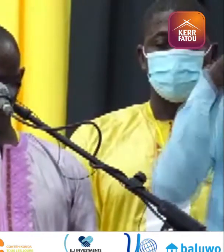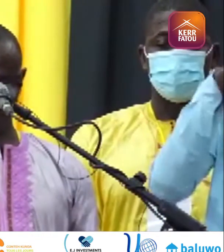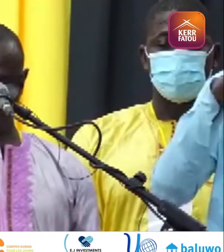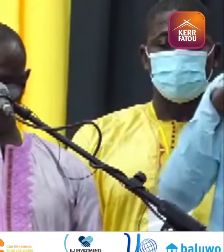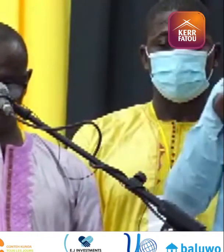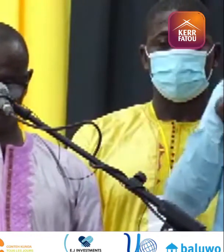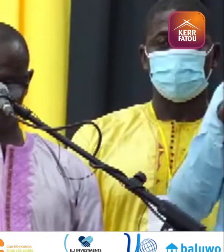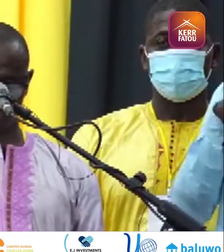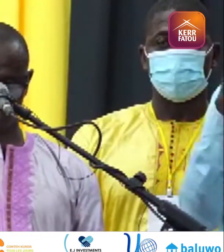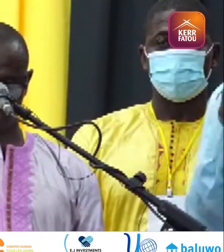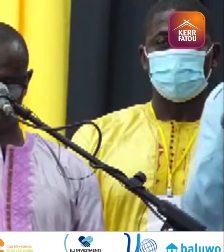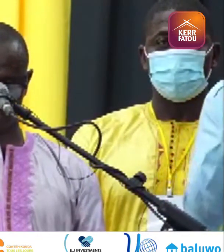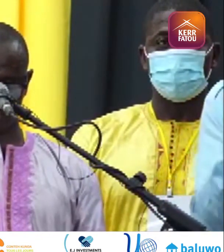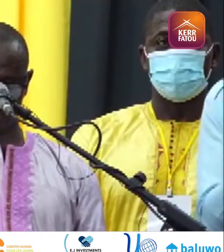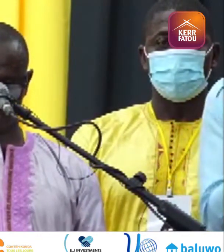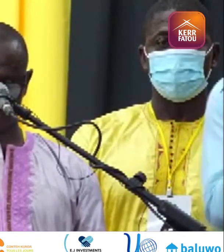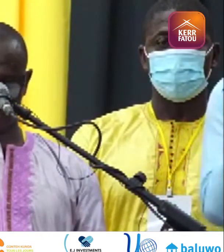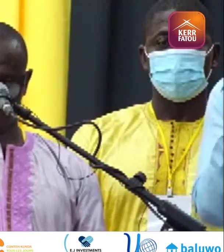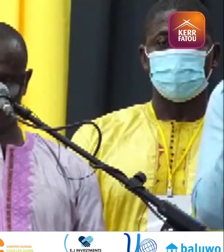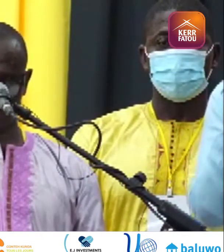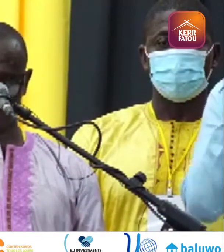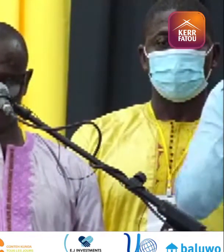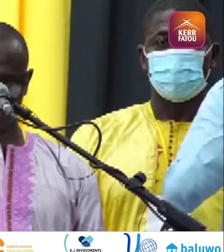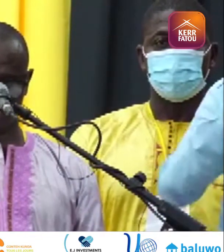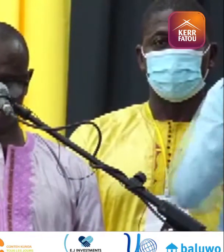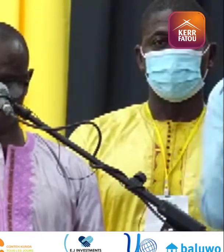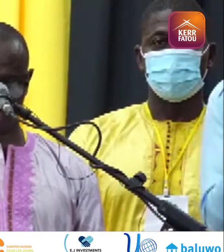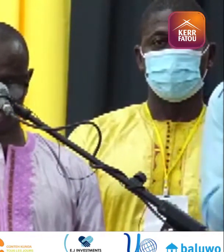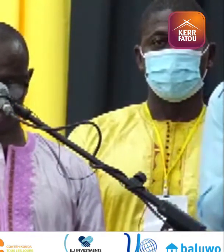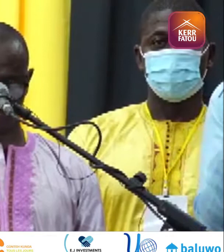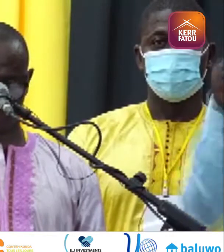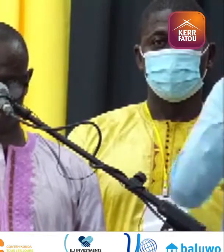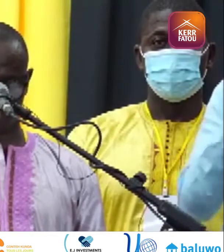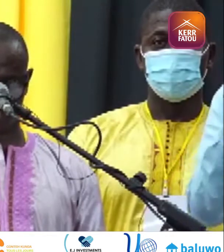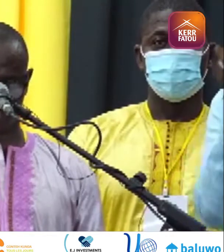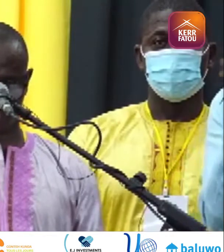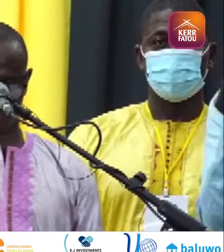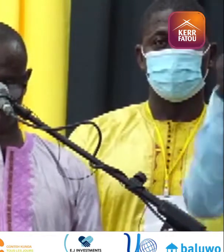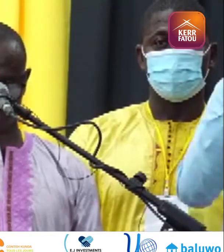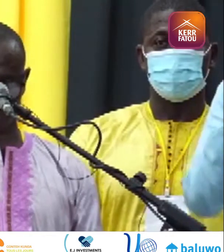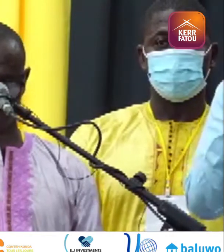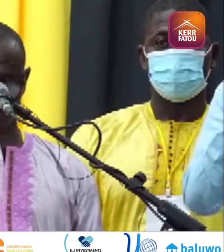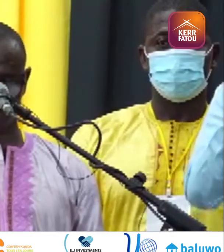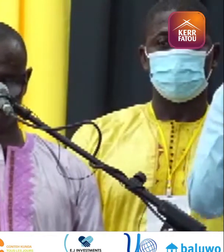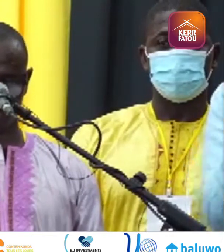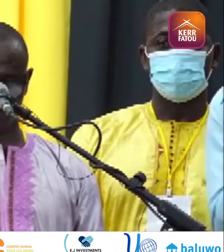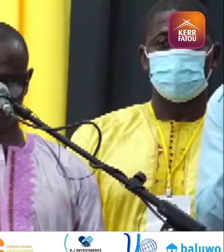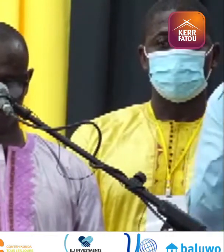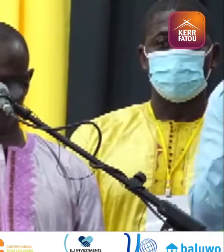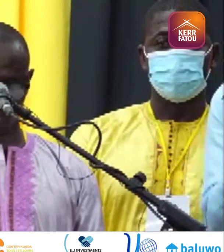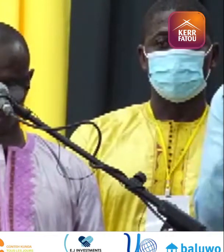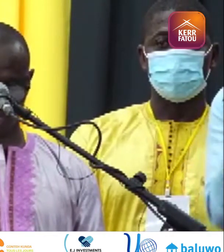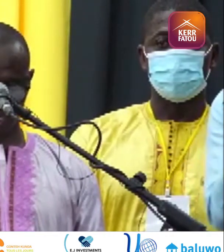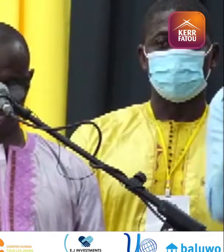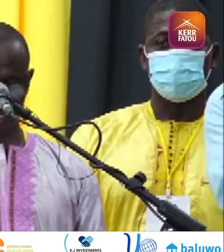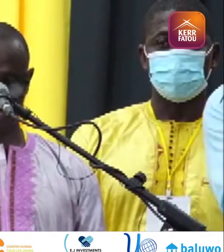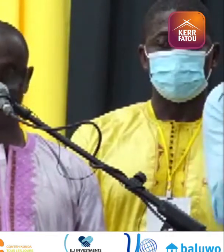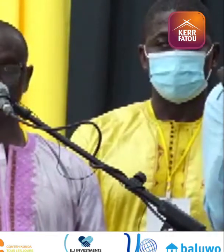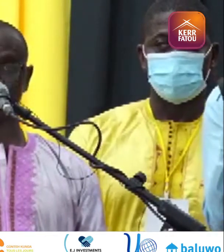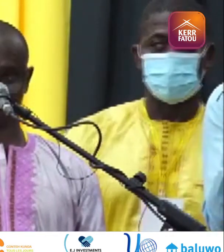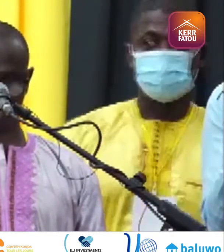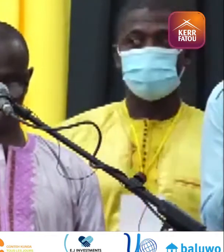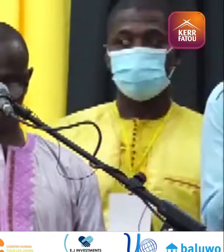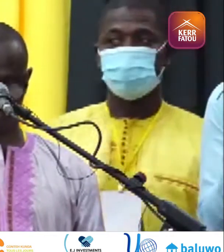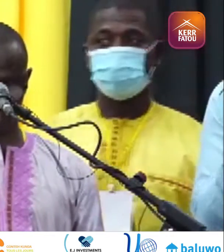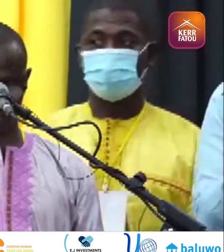paragraph 4, by deleting the word Secretary General and by inserting new paragraph after subsection 114